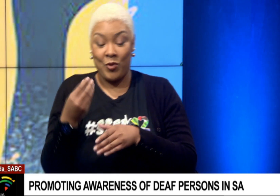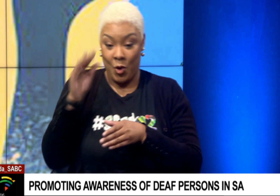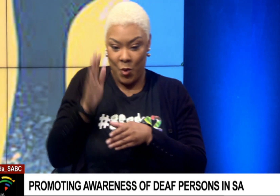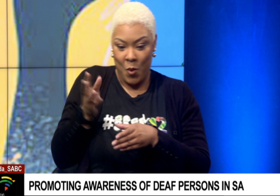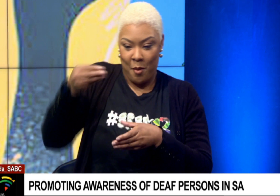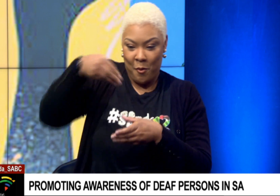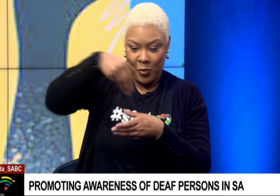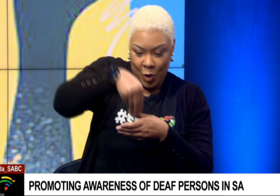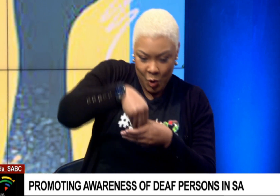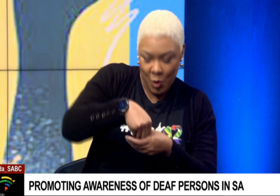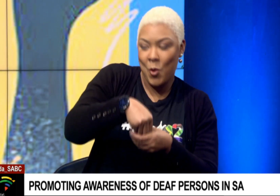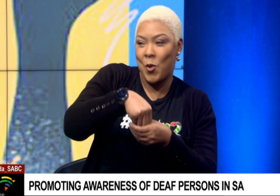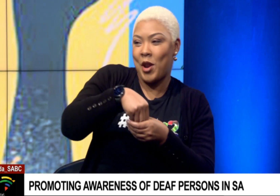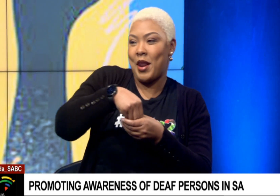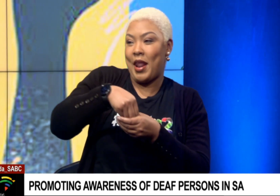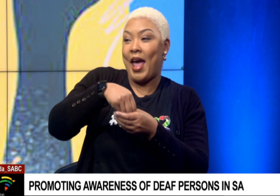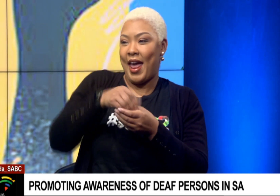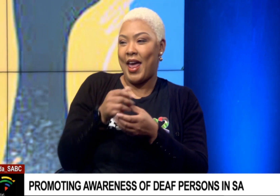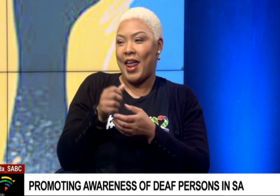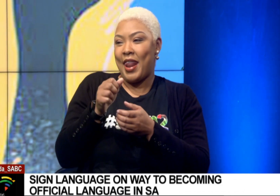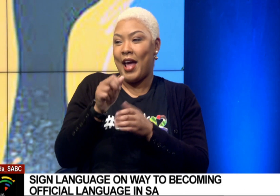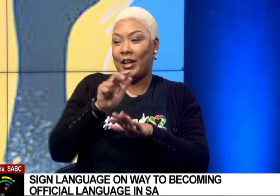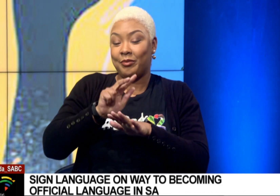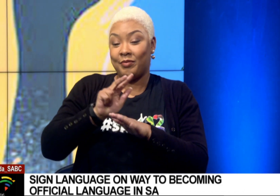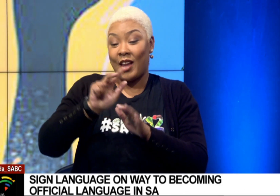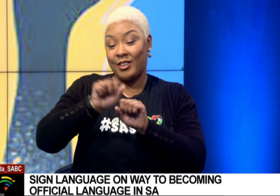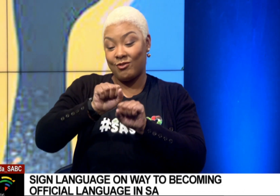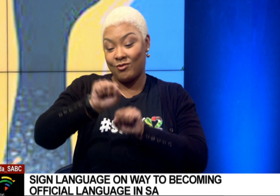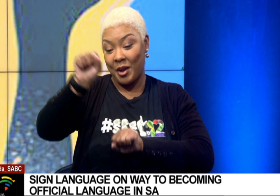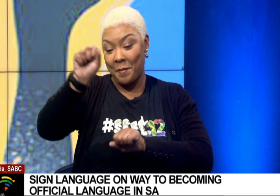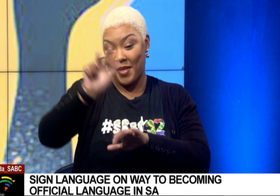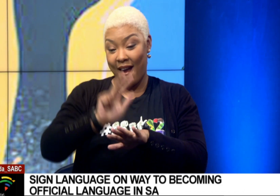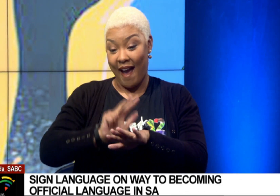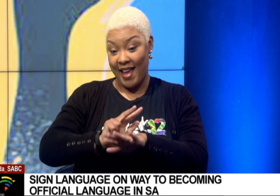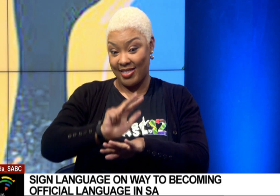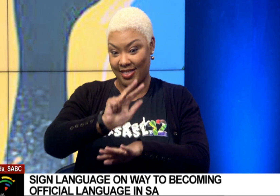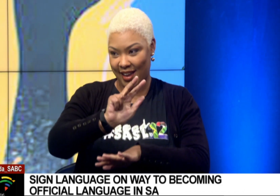Yes, correct, because that's why now,